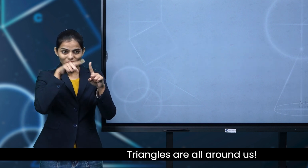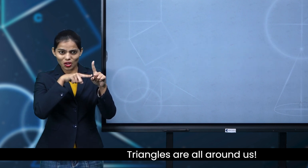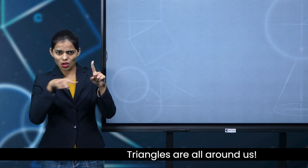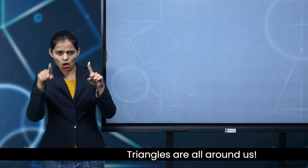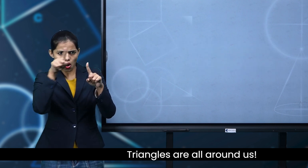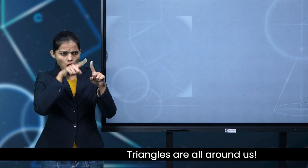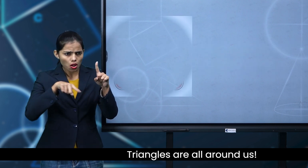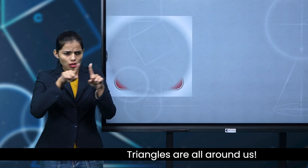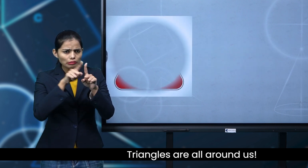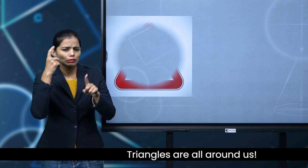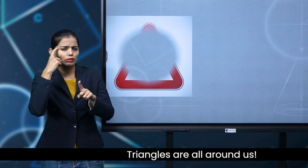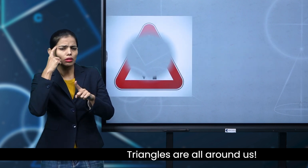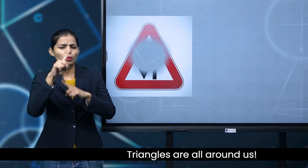Triangles are all around us.